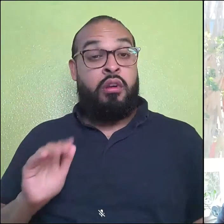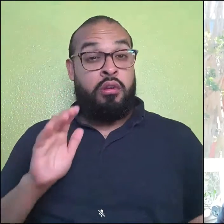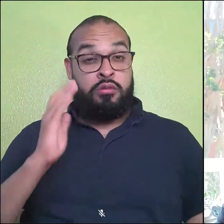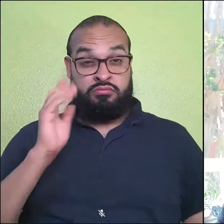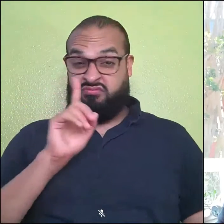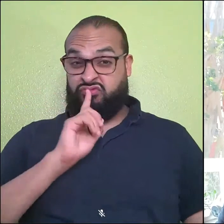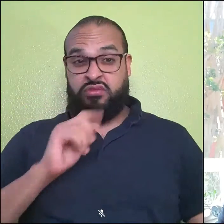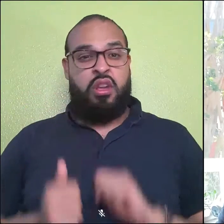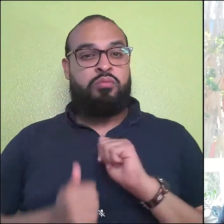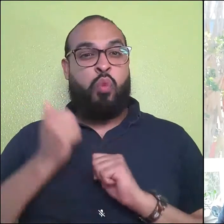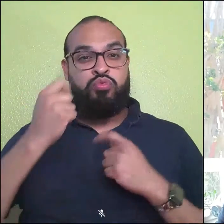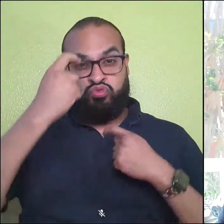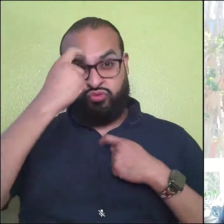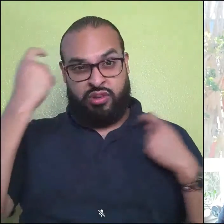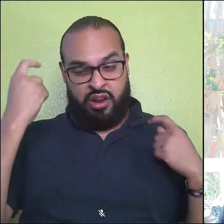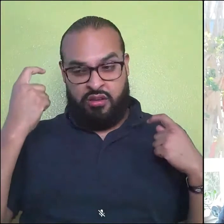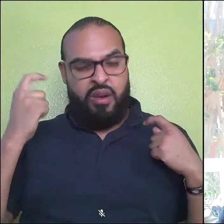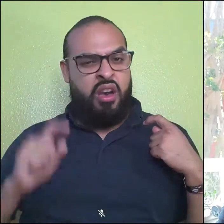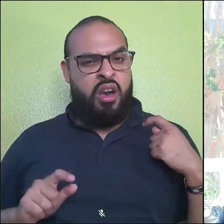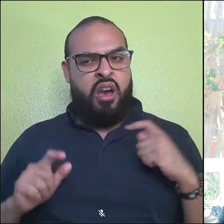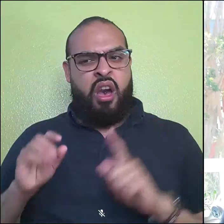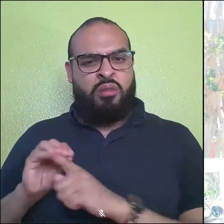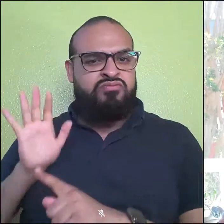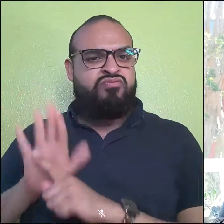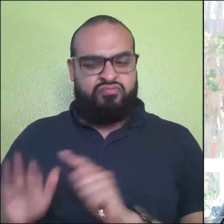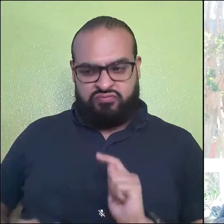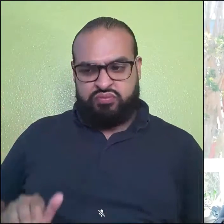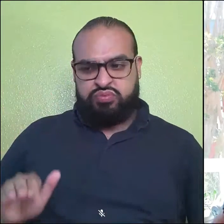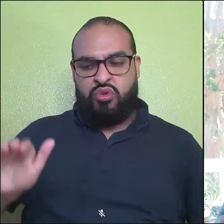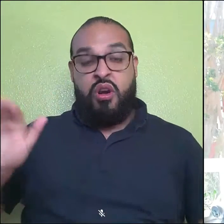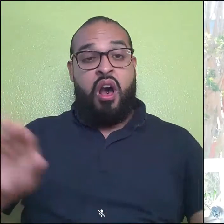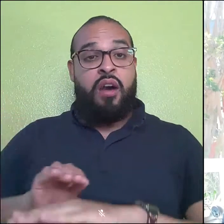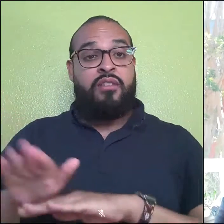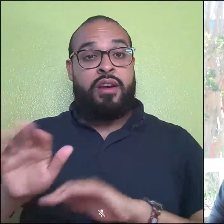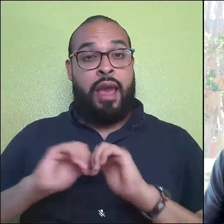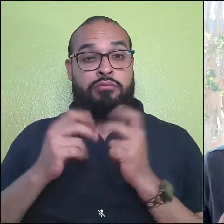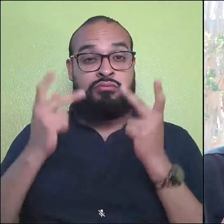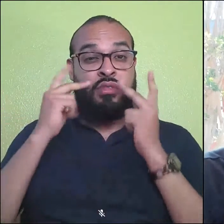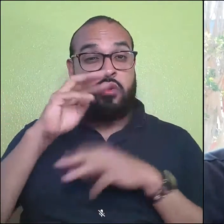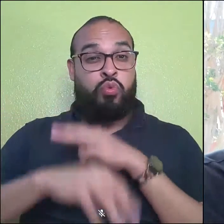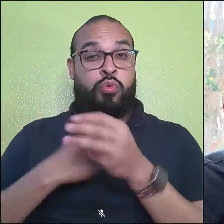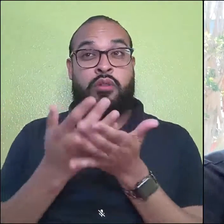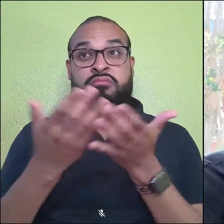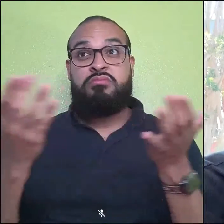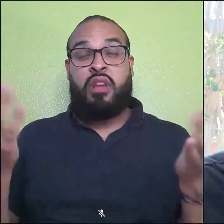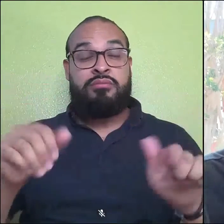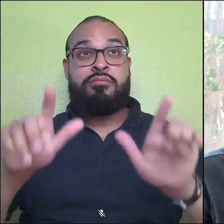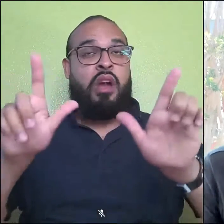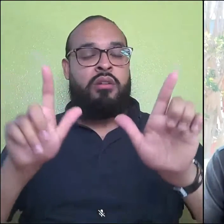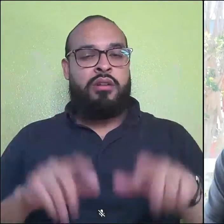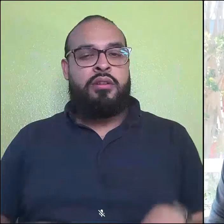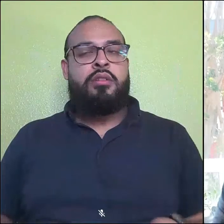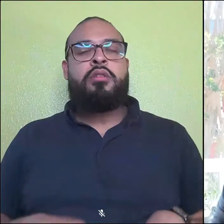our perspective of the world. And what I found in my own healing, the more that I can spend time with this little boy who experienced all